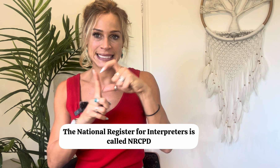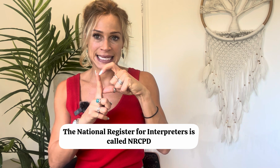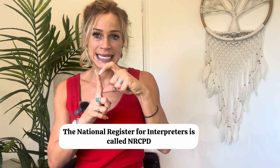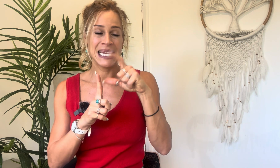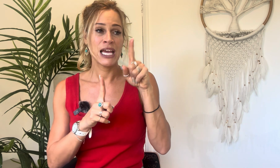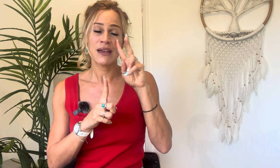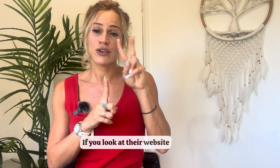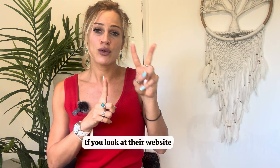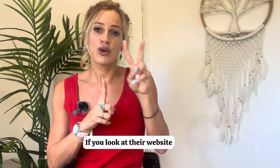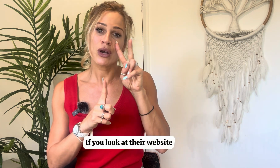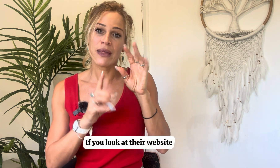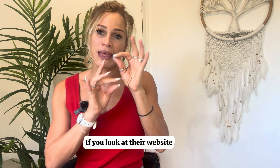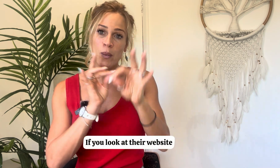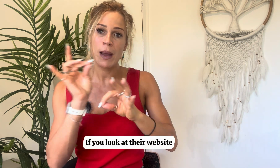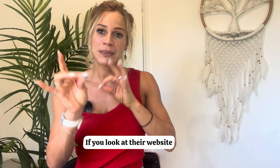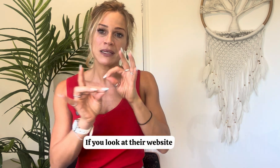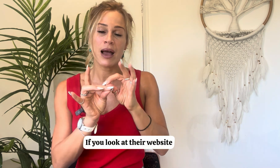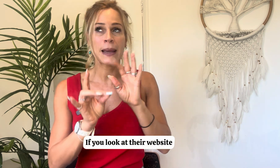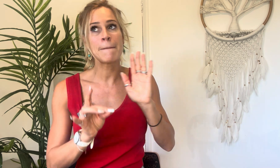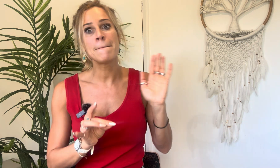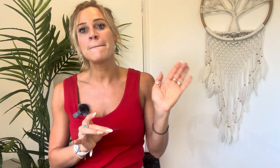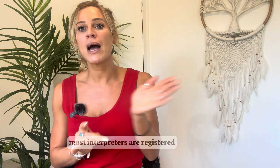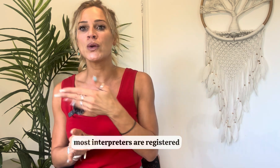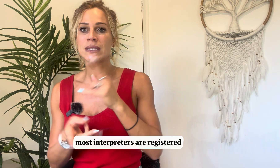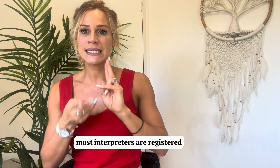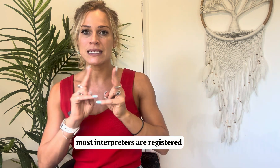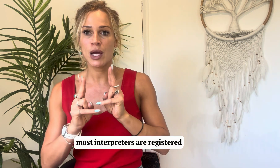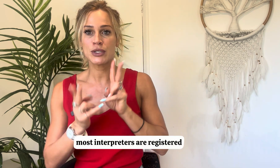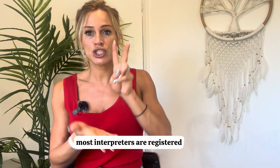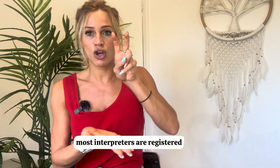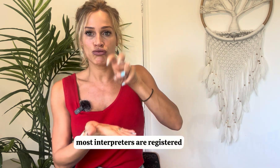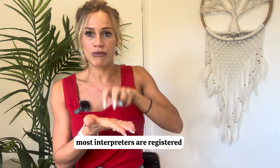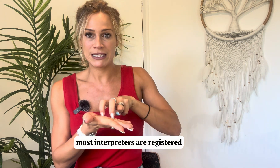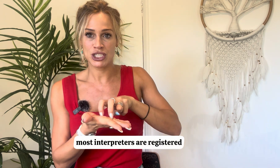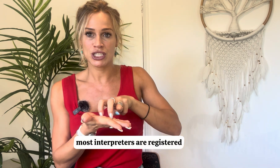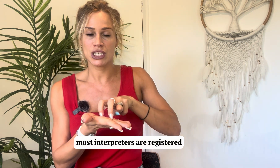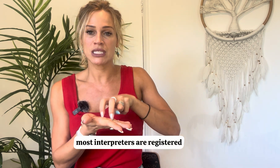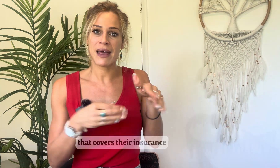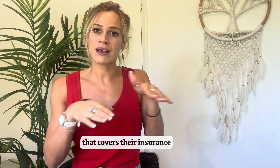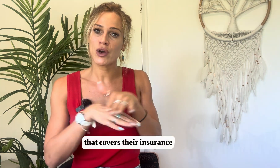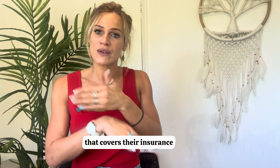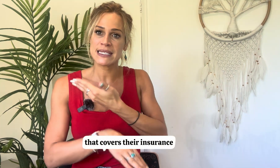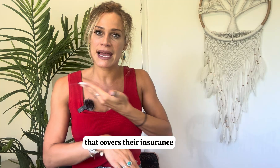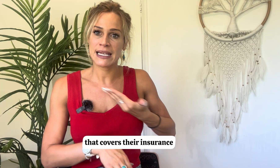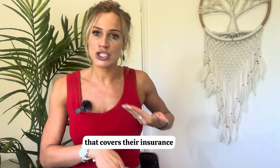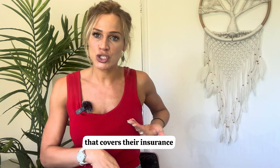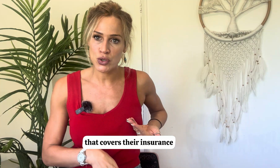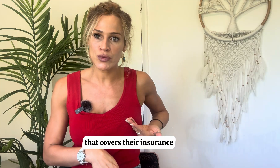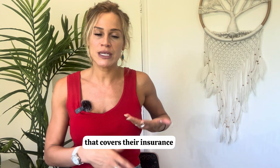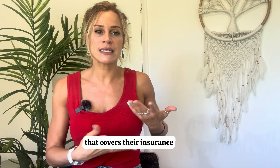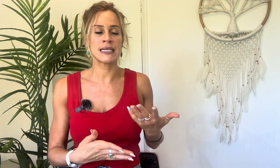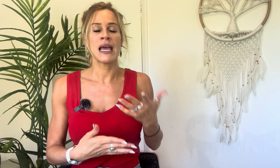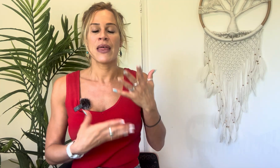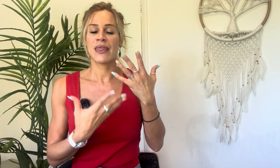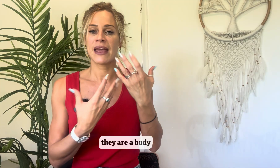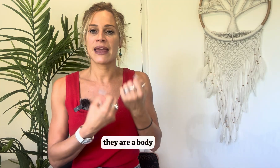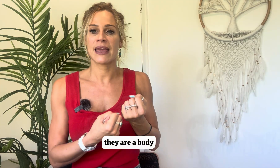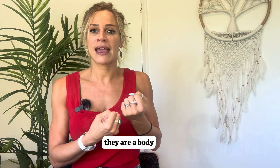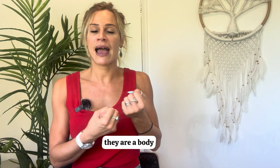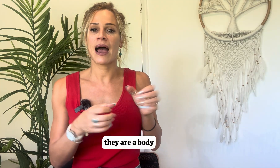NRCPD. If you look at their website, most interpreters are registered. That covers their insurance. They are